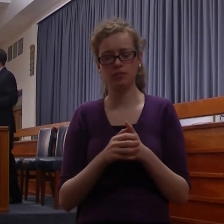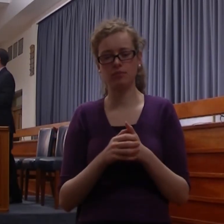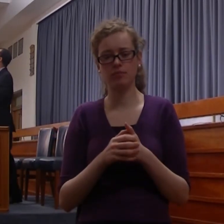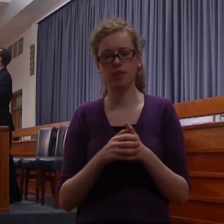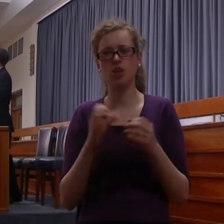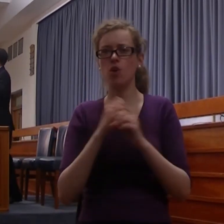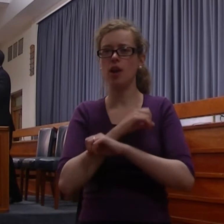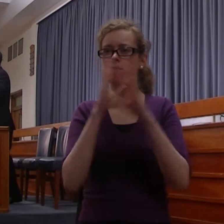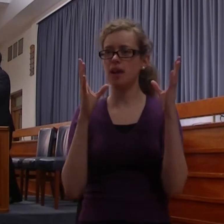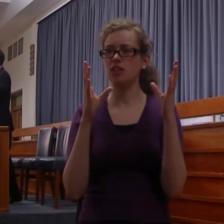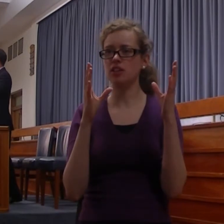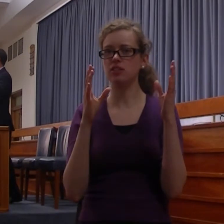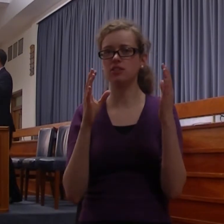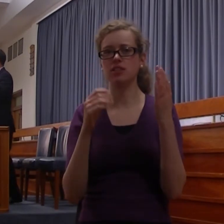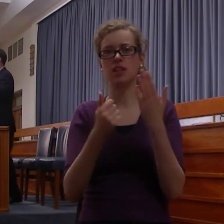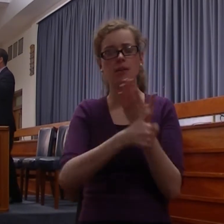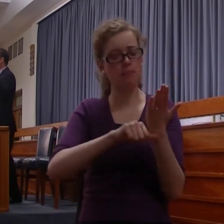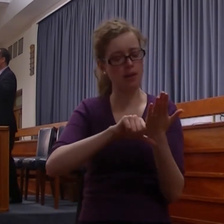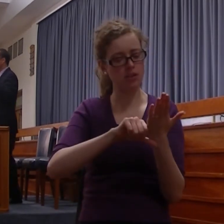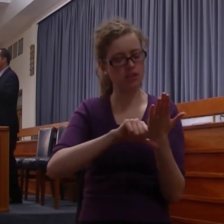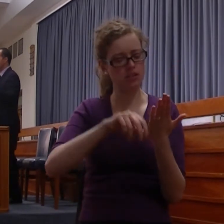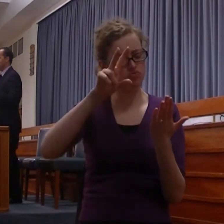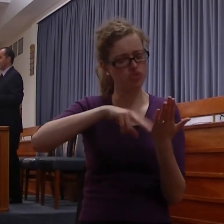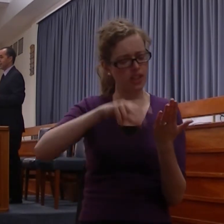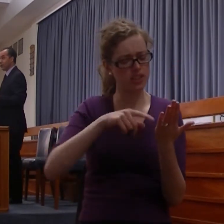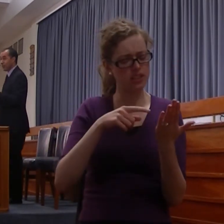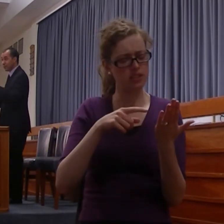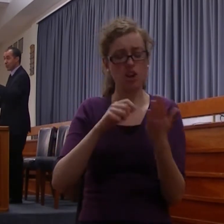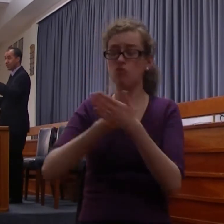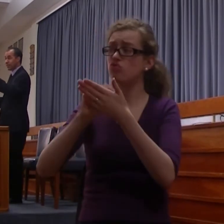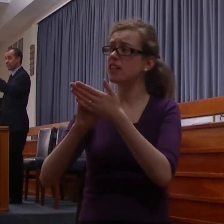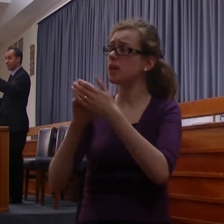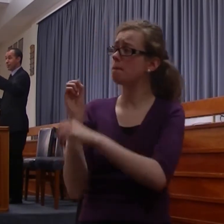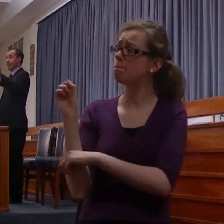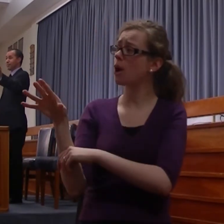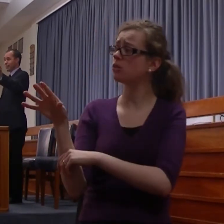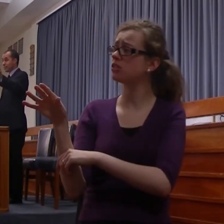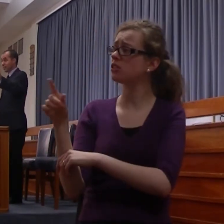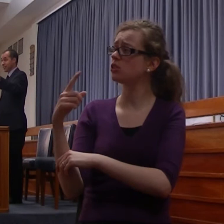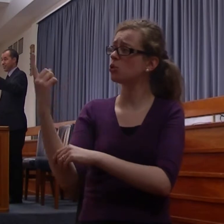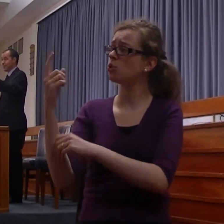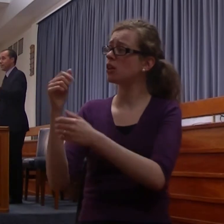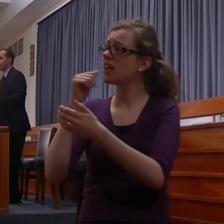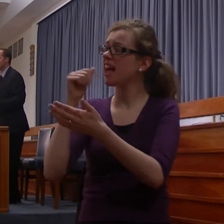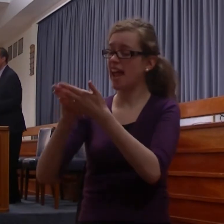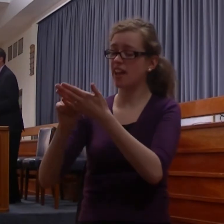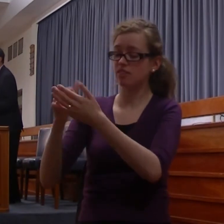have never heard, or I have never read in the Word of God, somebody writing to an angelic angel